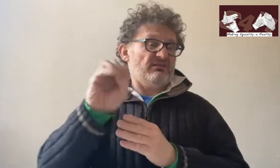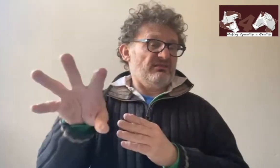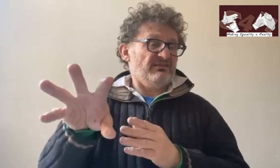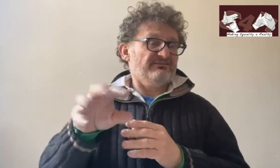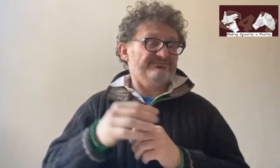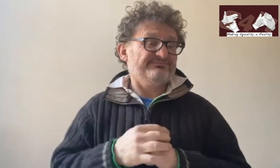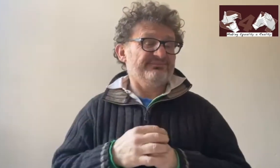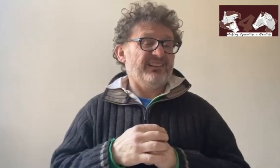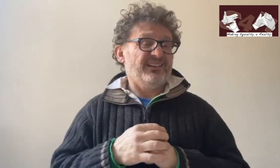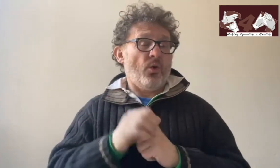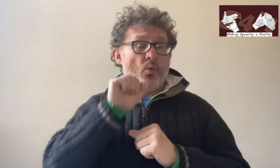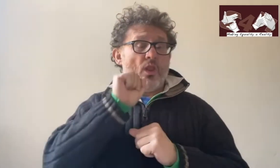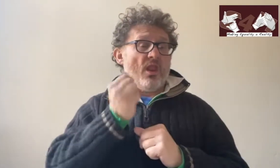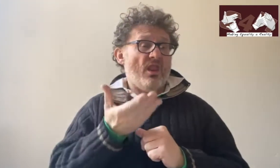manager there.